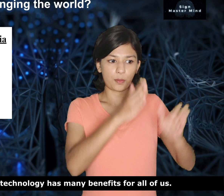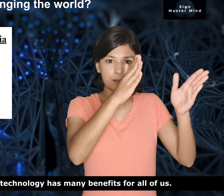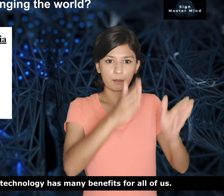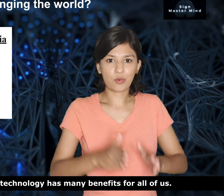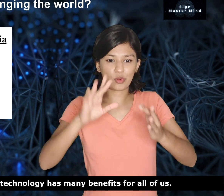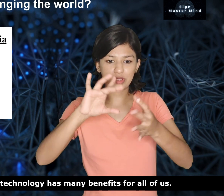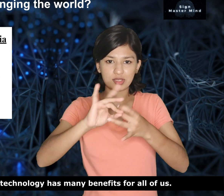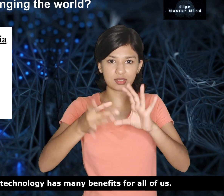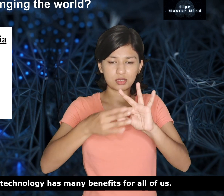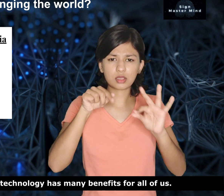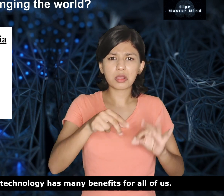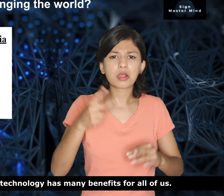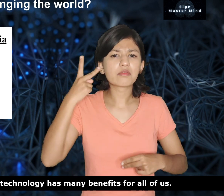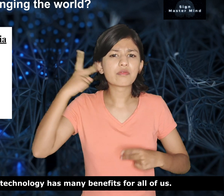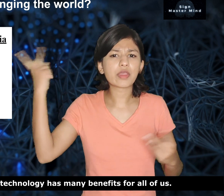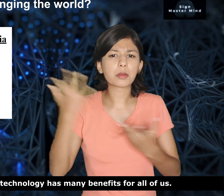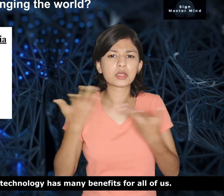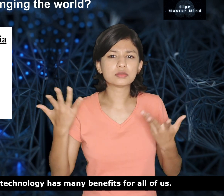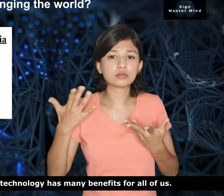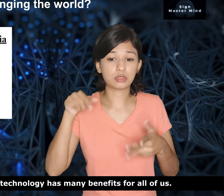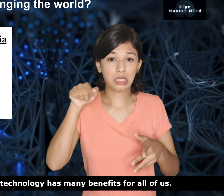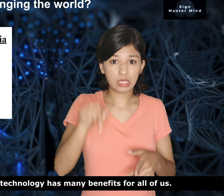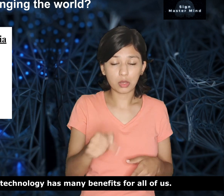This technology has many benefits for all of us